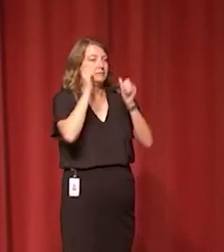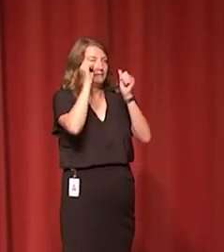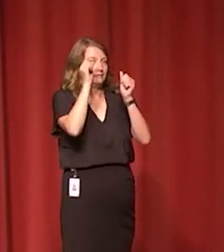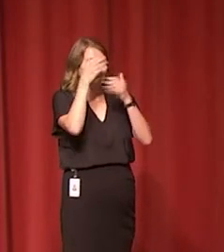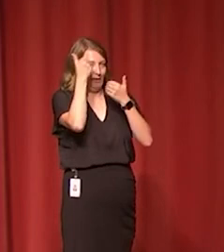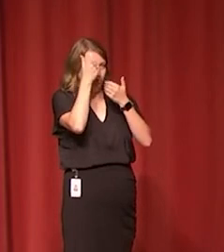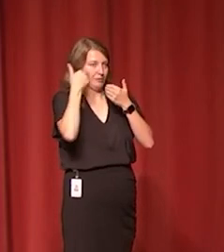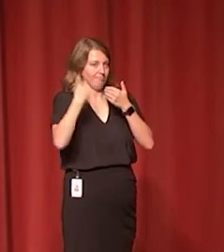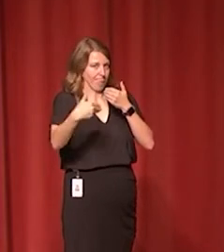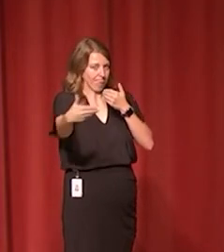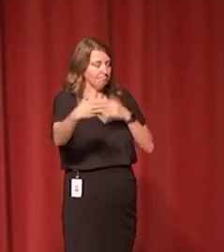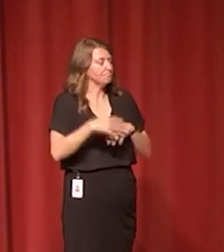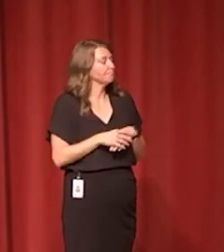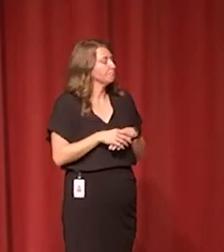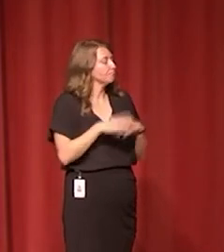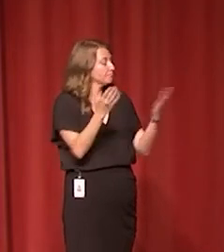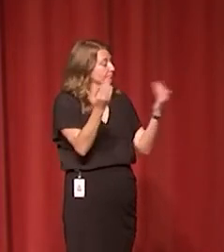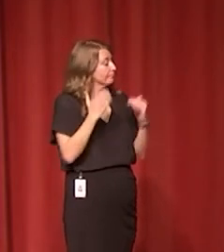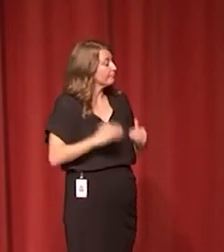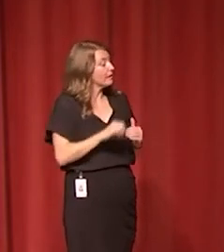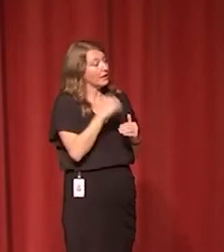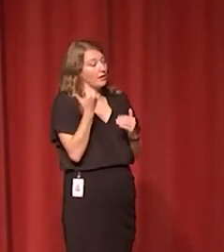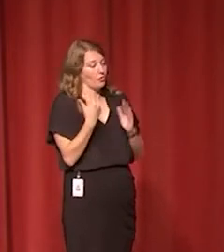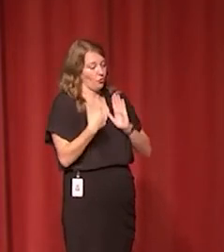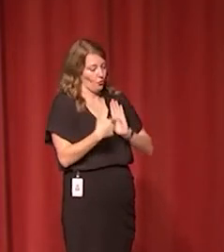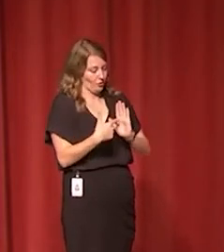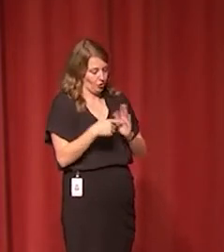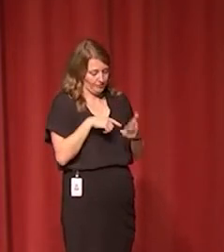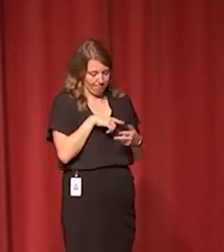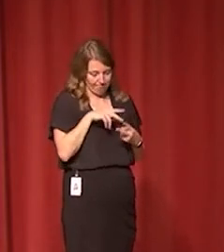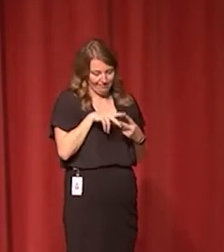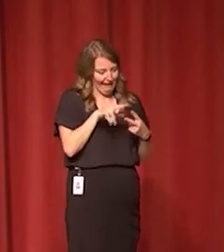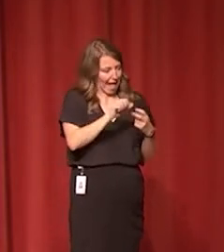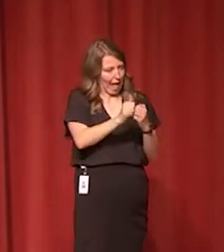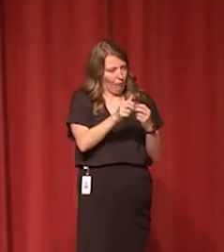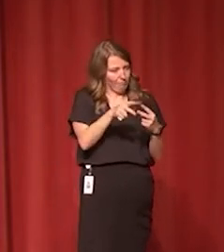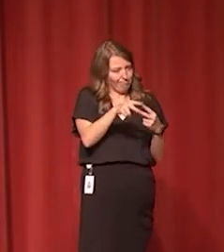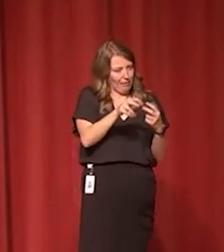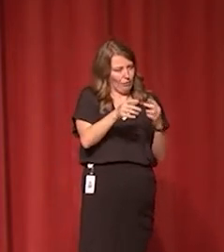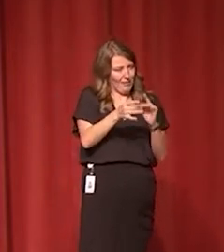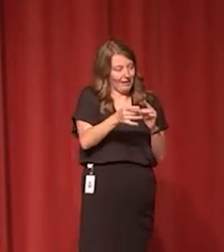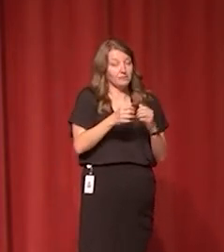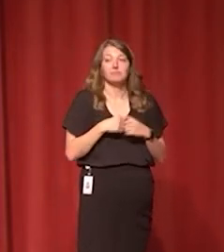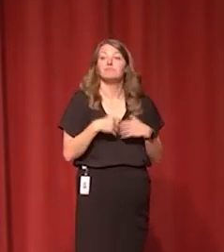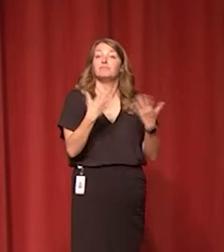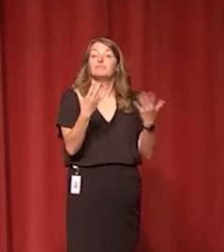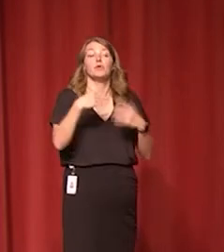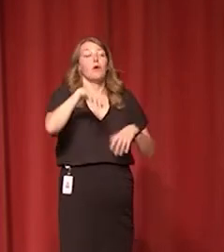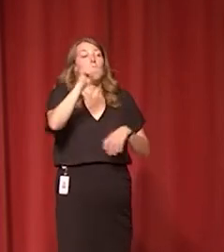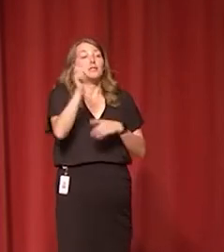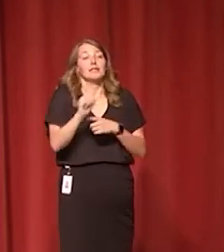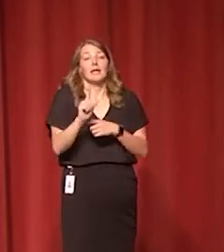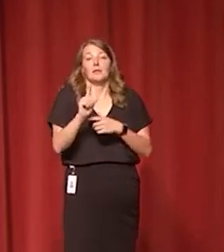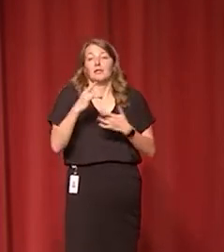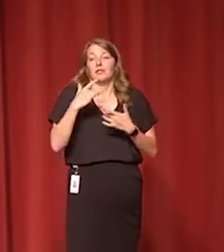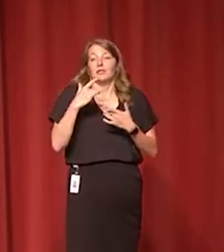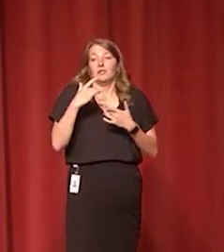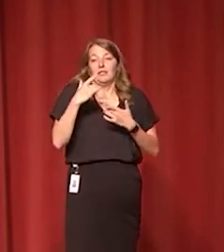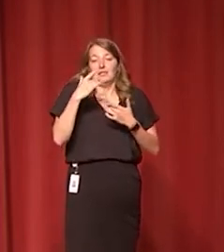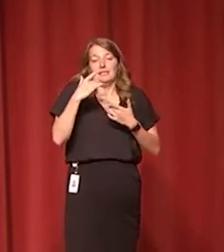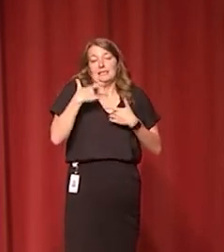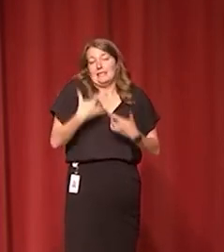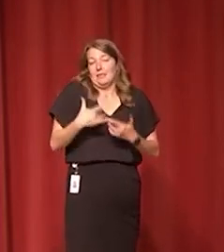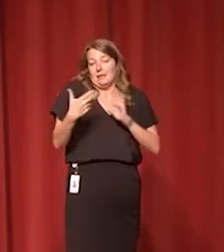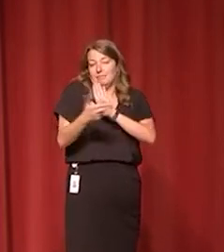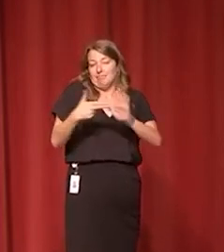one of those, like, how are these things related kind of questions. Alzheimer's disease is often referred to as type 3